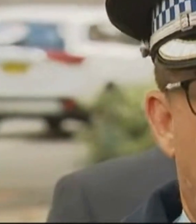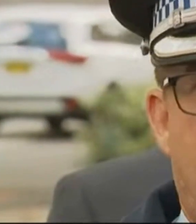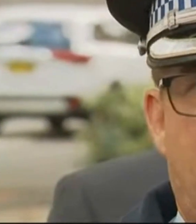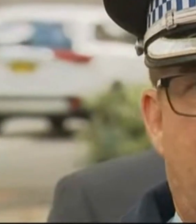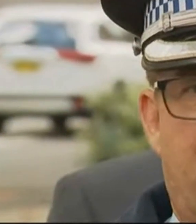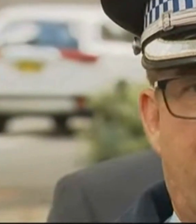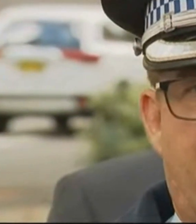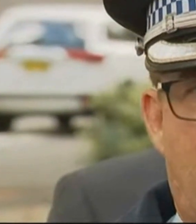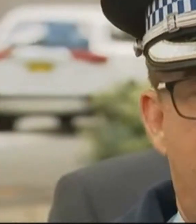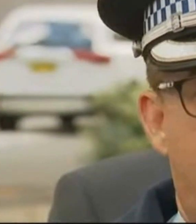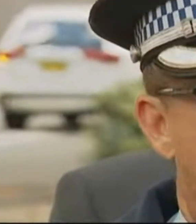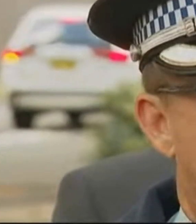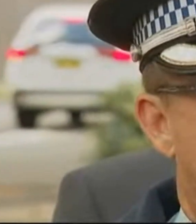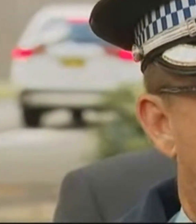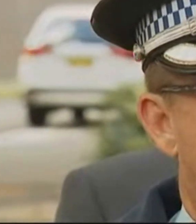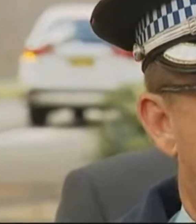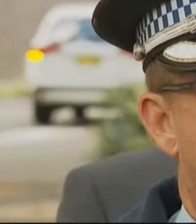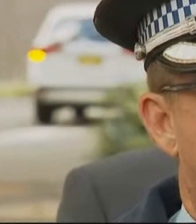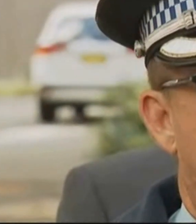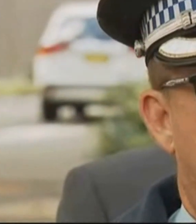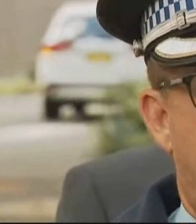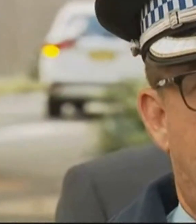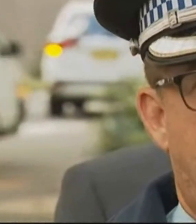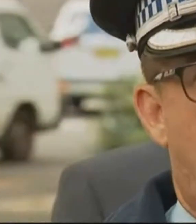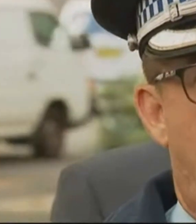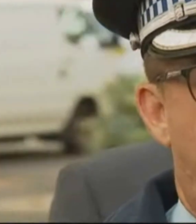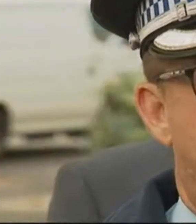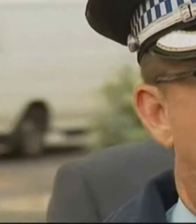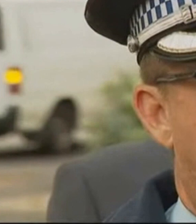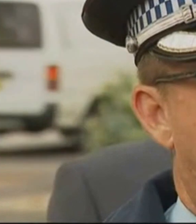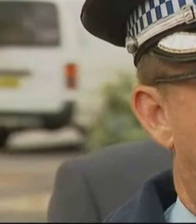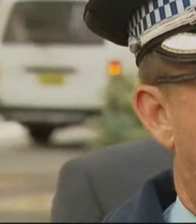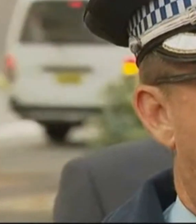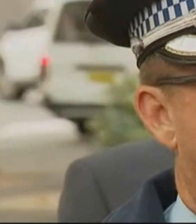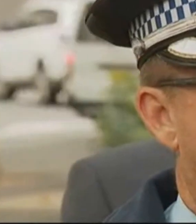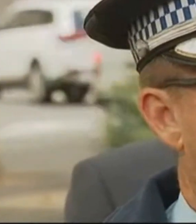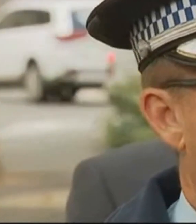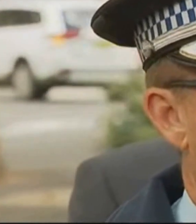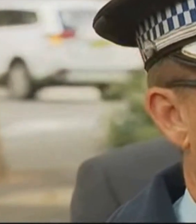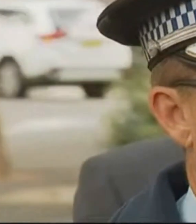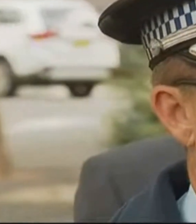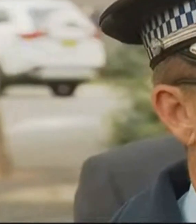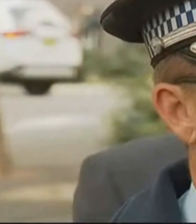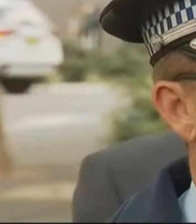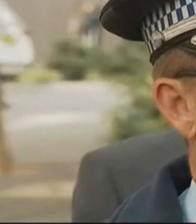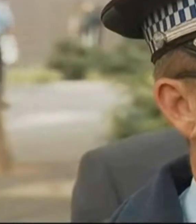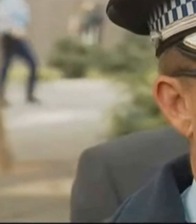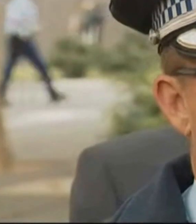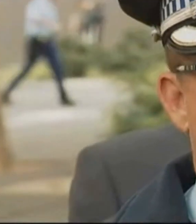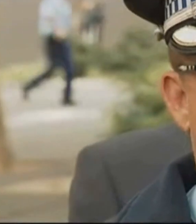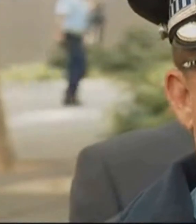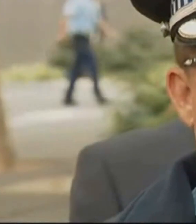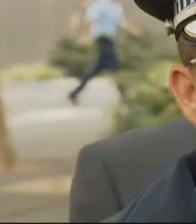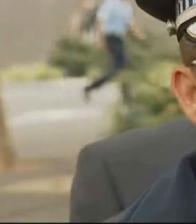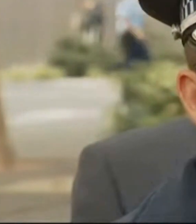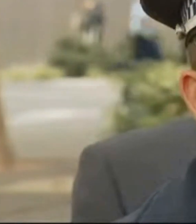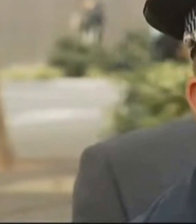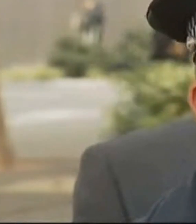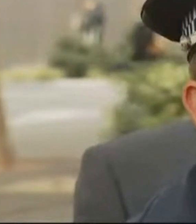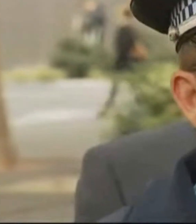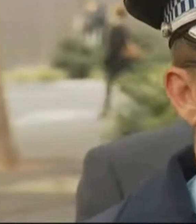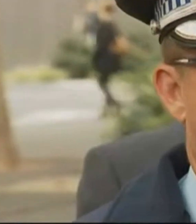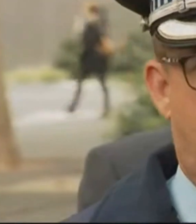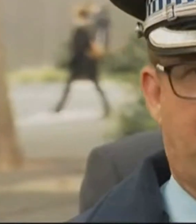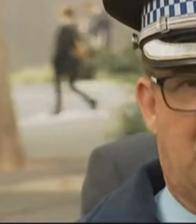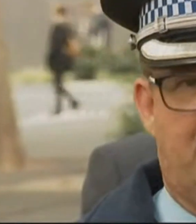continue to do that. We are working with liquor and gaming, and investigators are continuing inquiries in relation to the actions that have been much displayed this